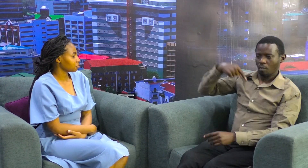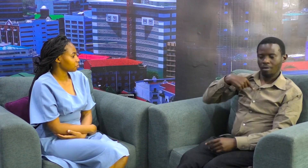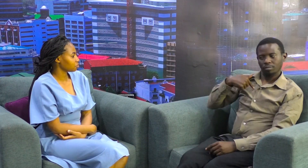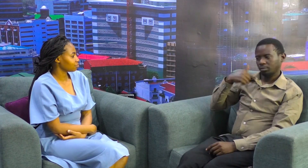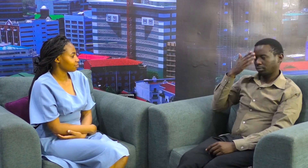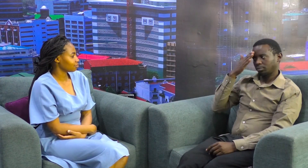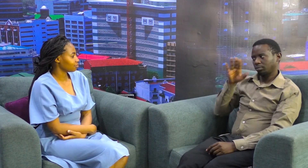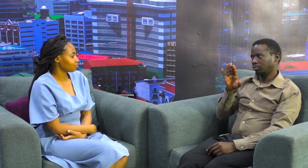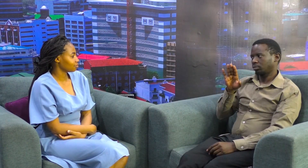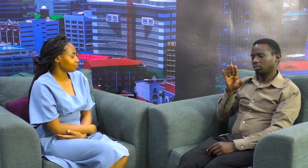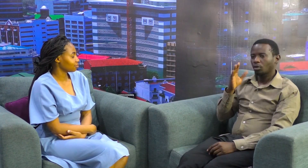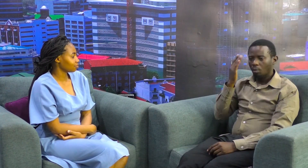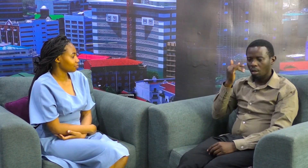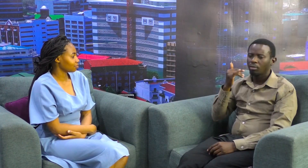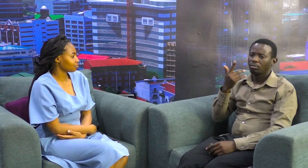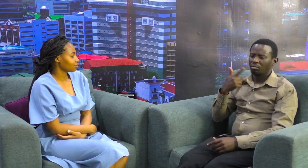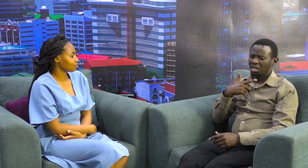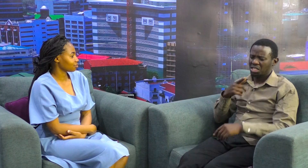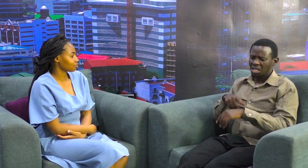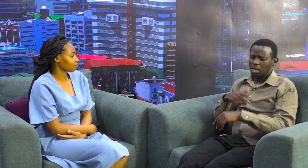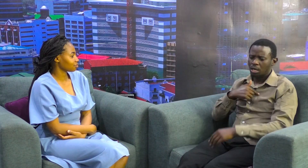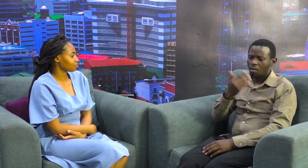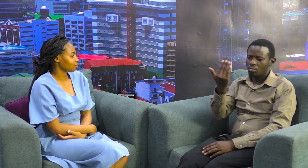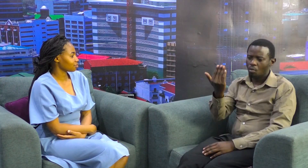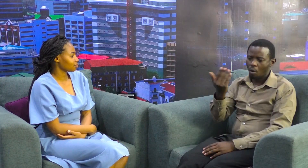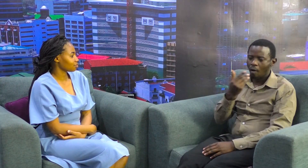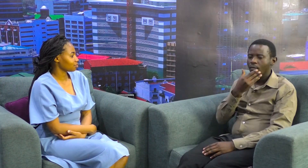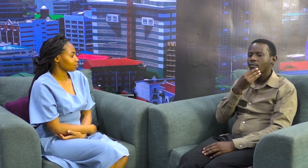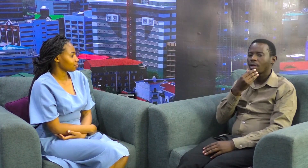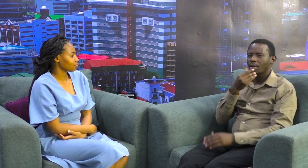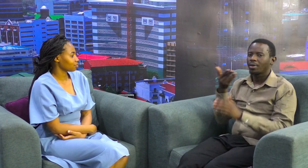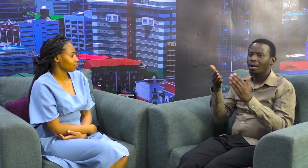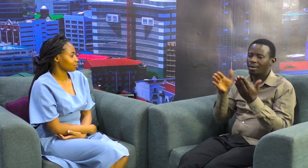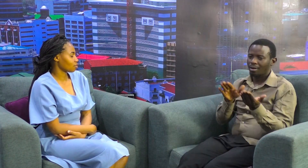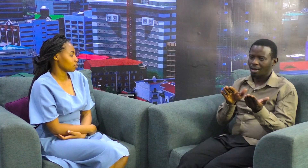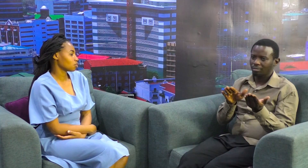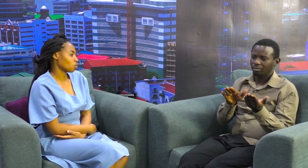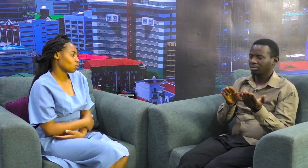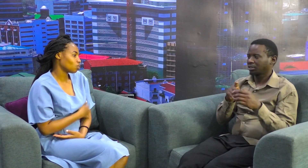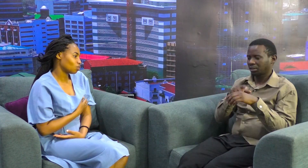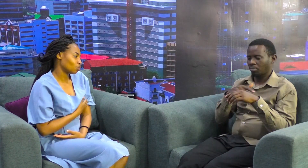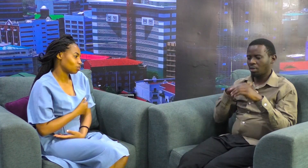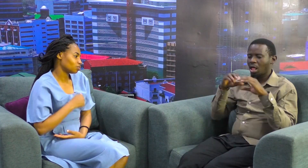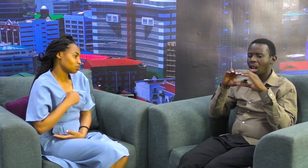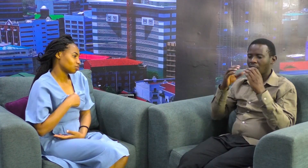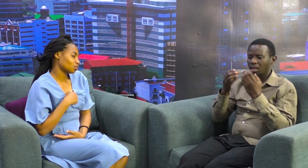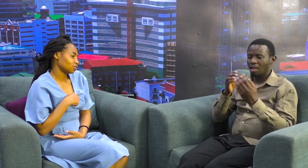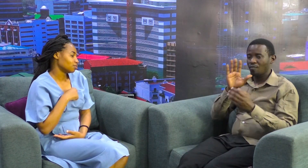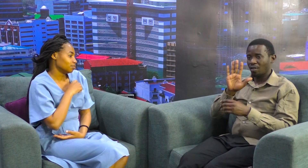a vision in me, and I didn't see it. I didn't know. When I was a young guy, my father died when I